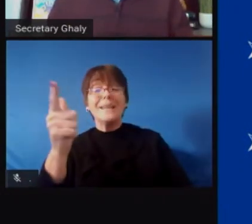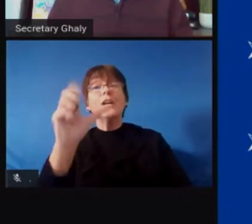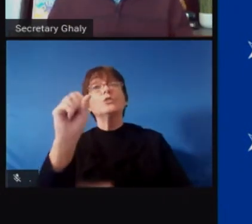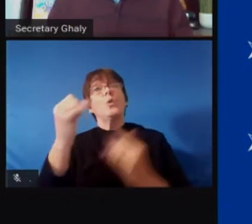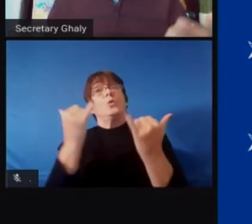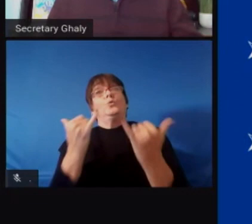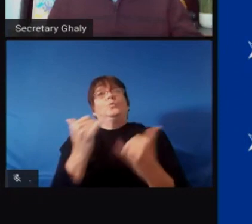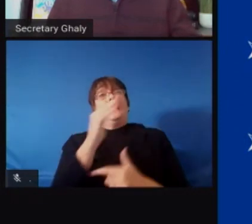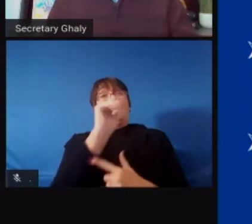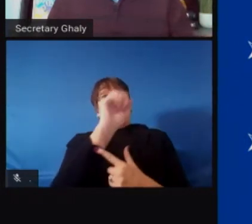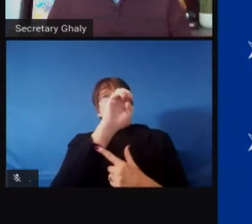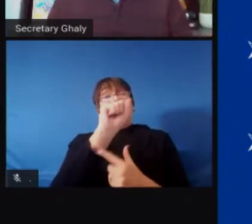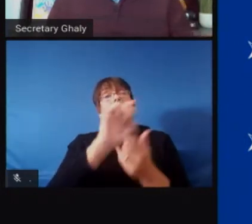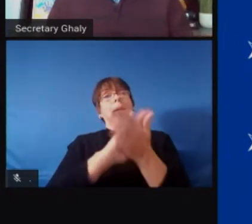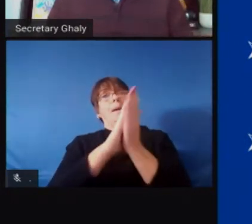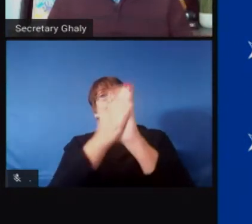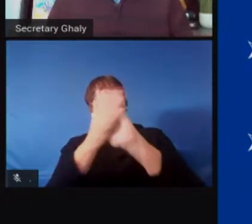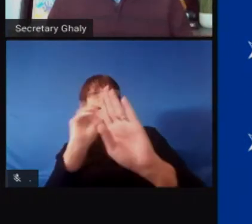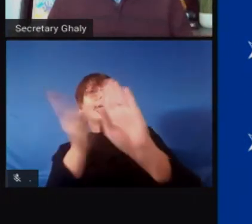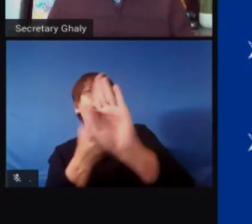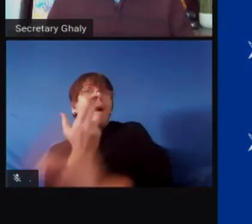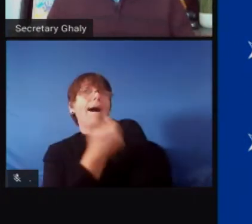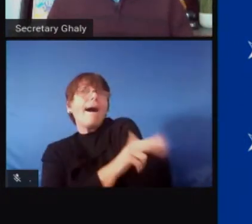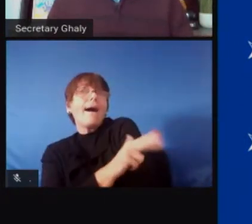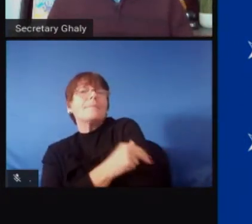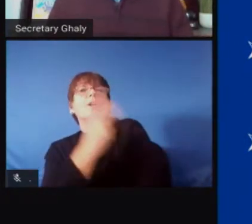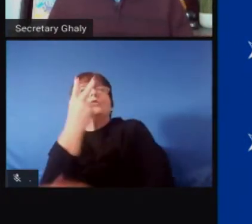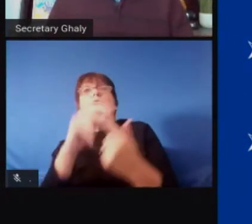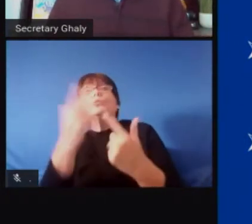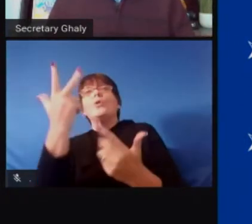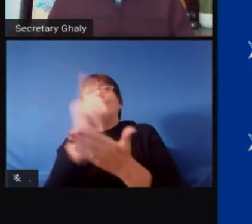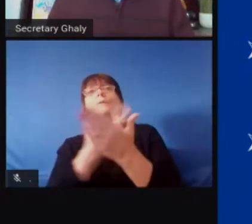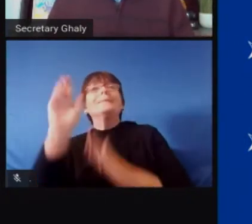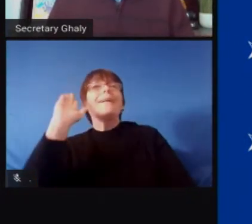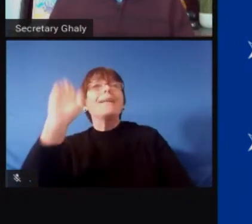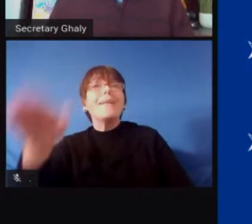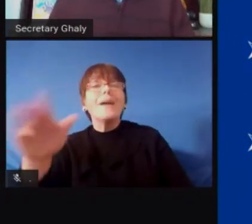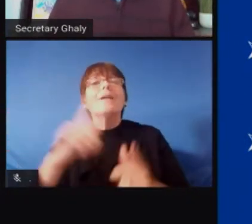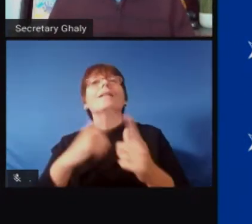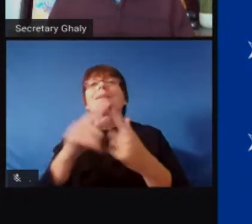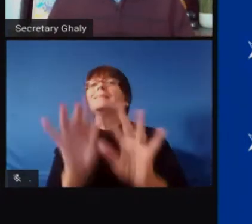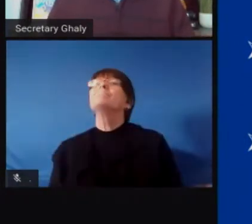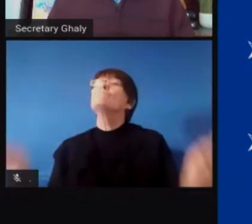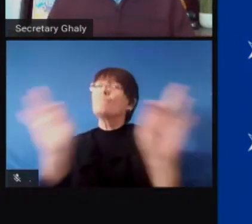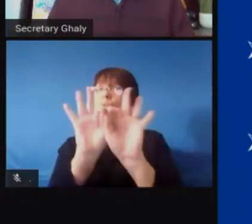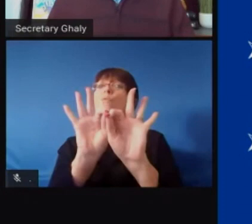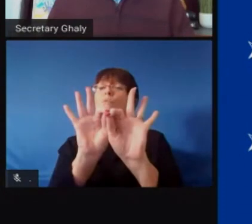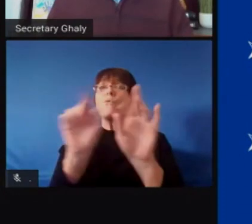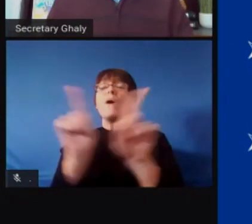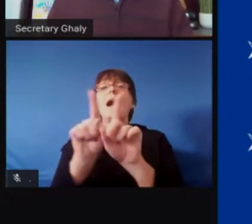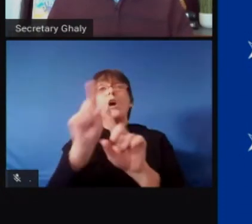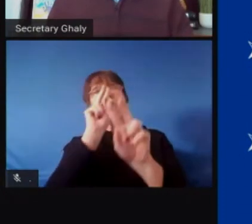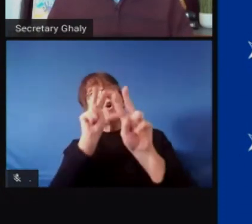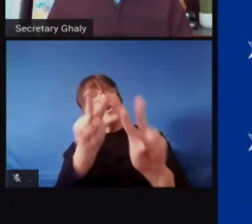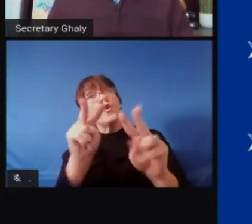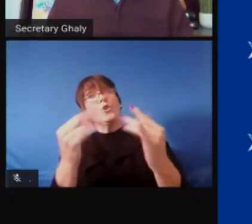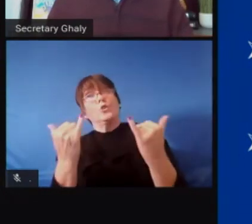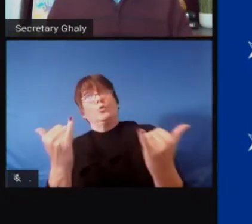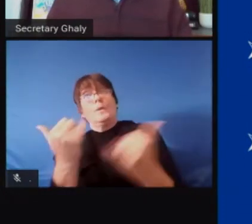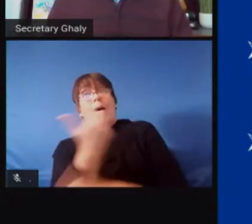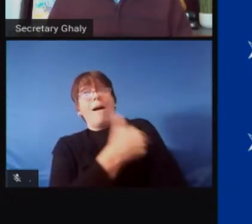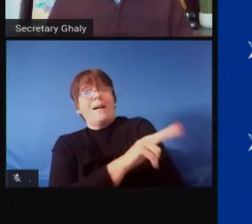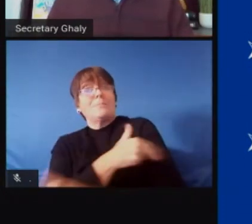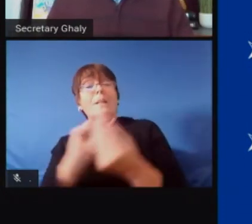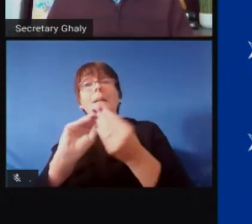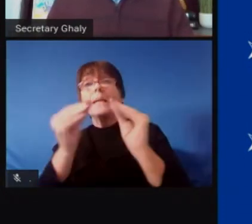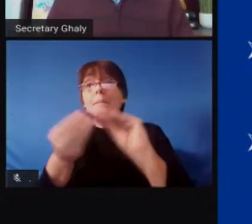today's cases become hospitalizations 2 to 3 weeks out. And so it's important as you look at today's hospital